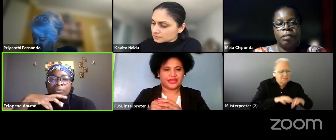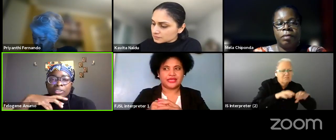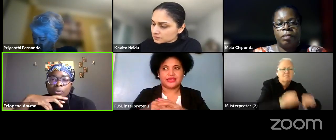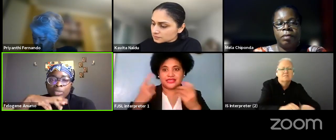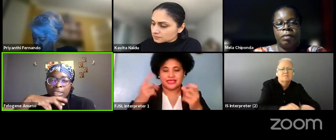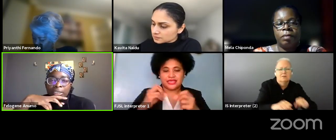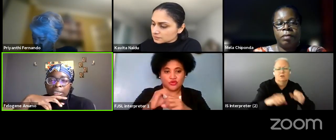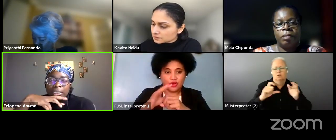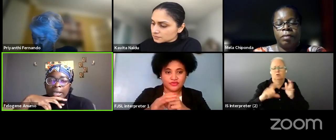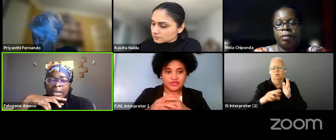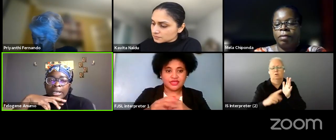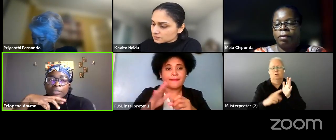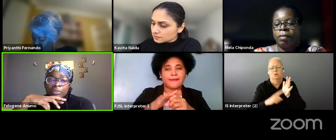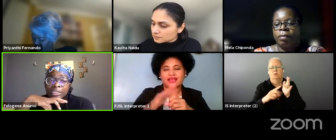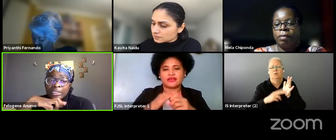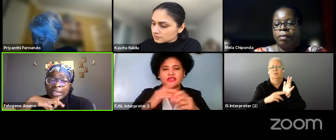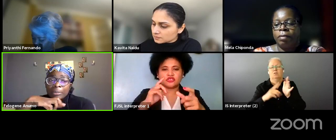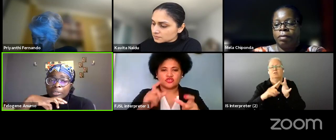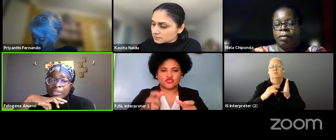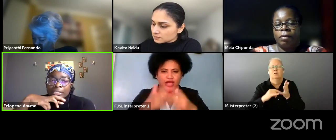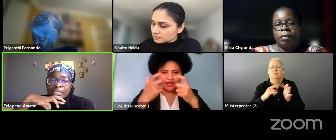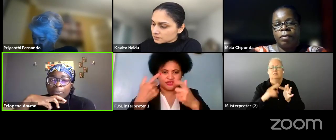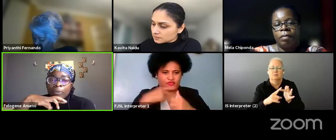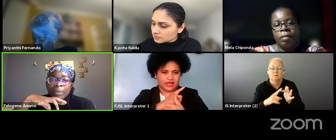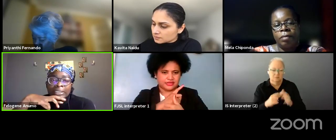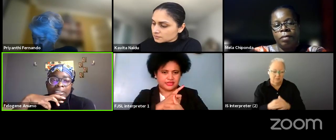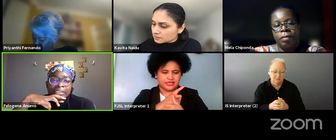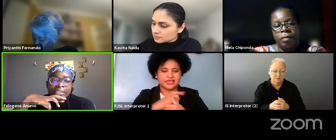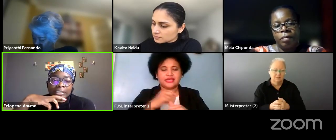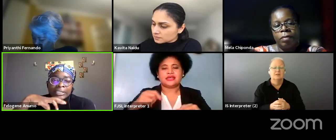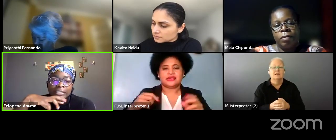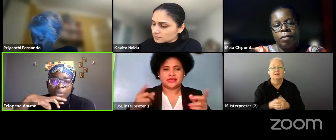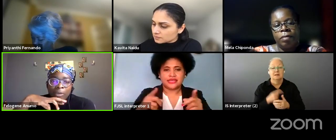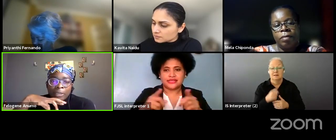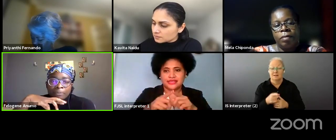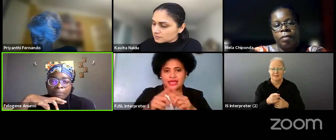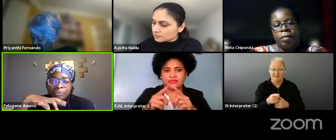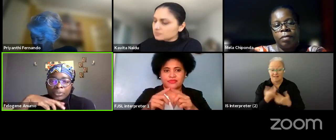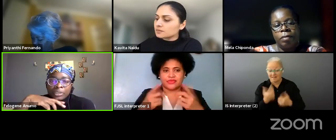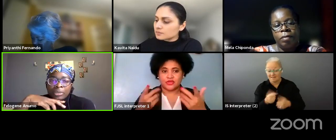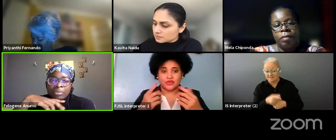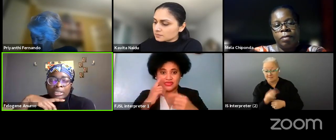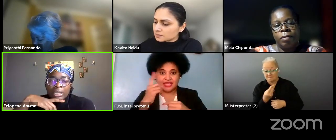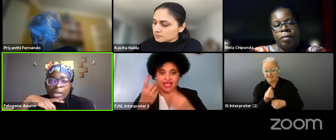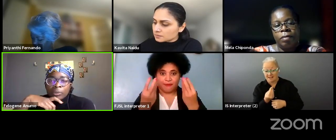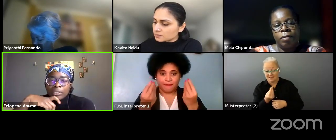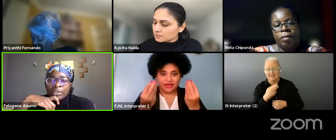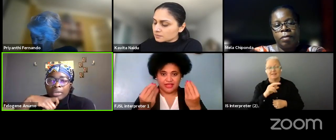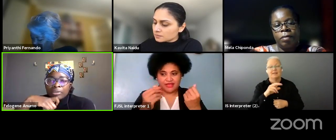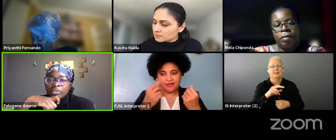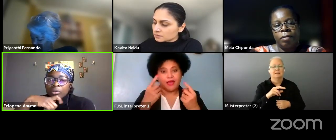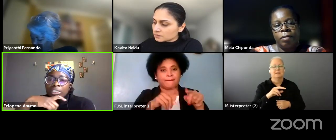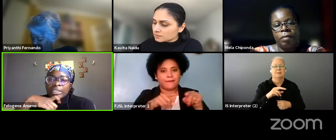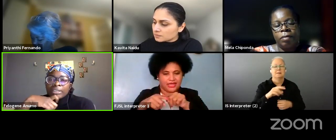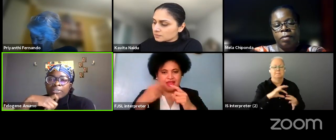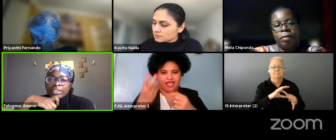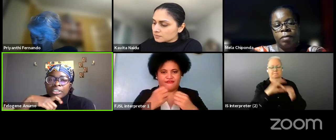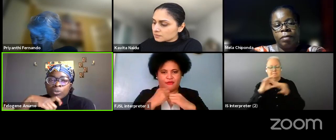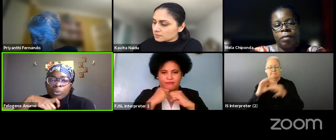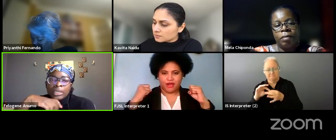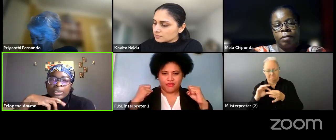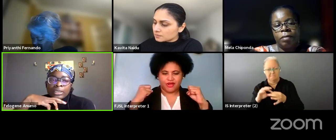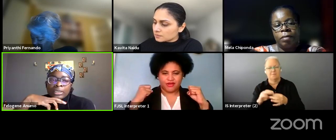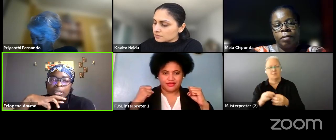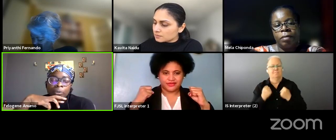challenges we face today, especially in a capitalist system where money is seen as power. But now in the current chronically